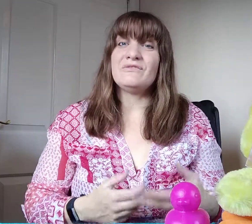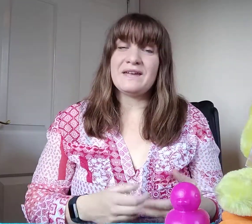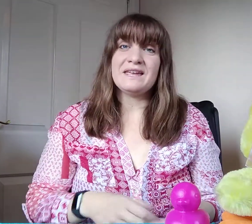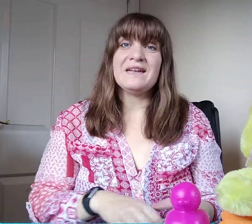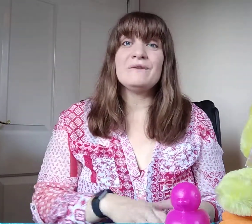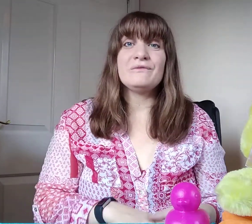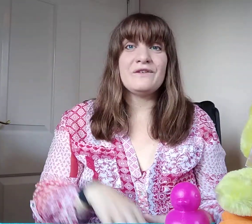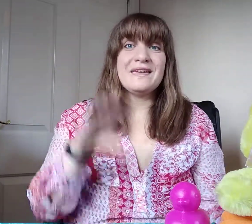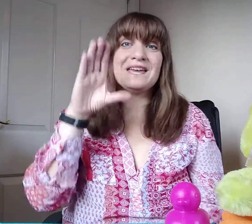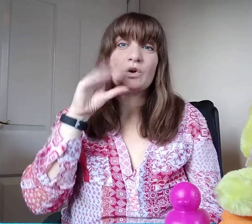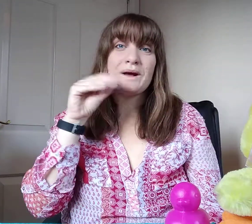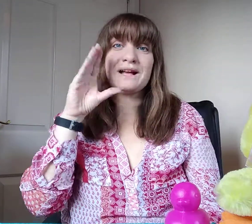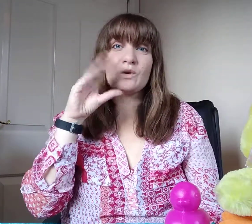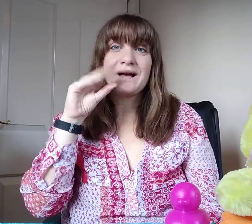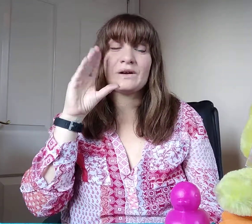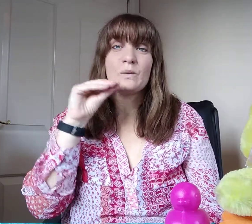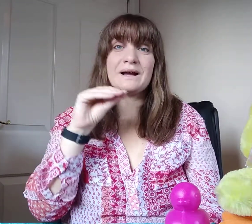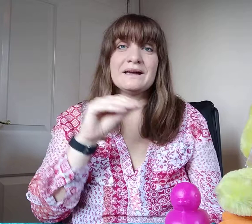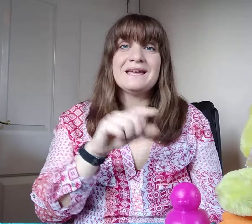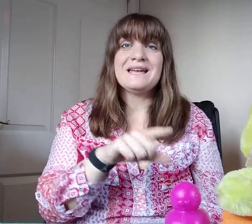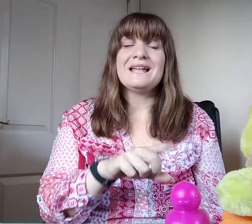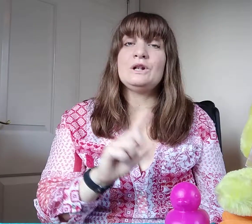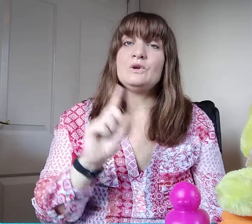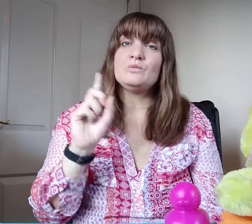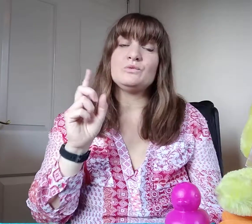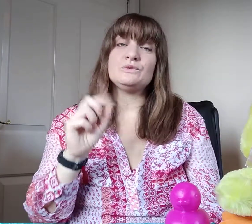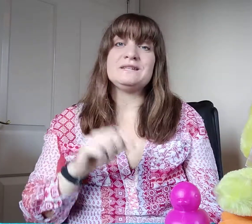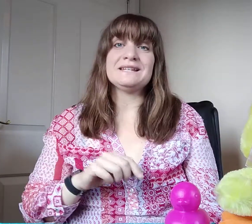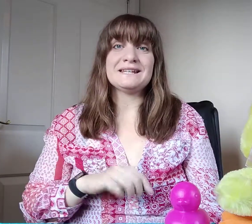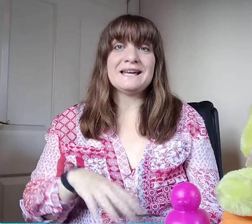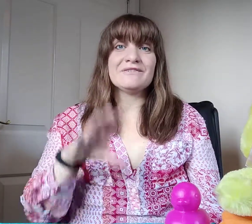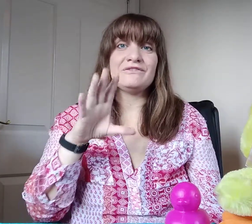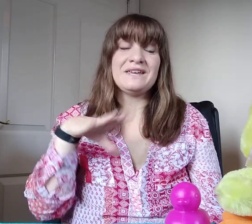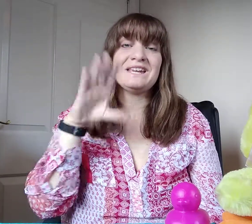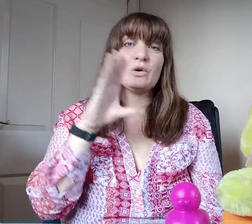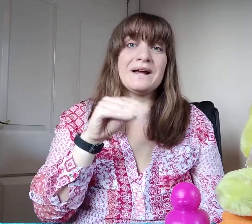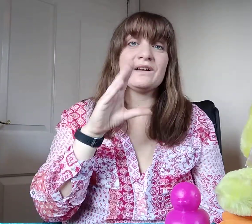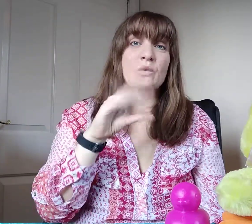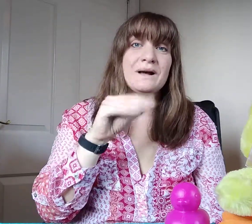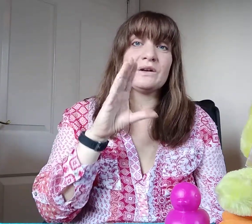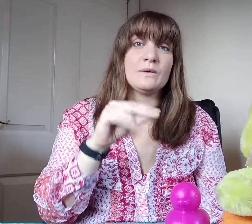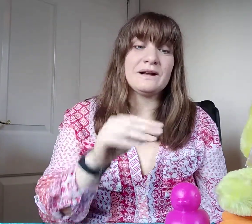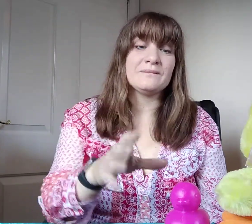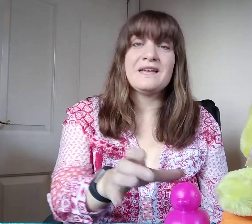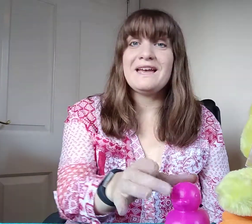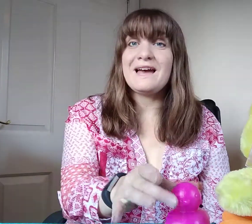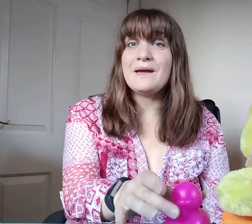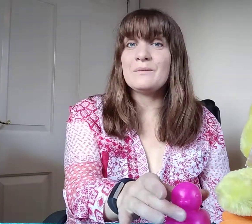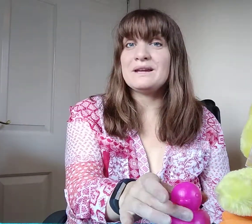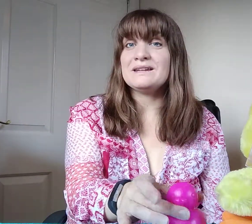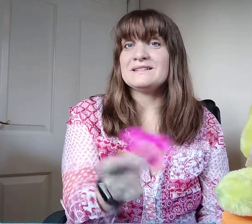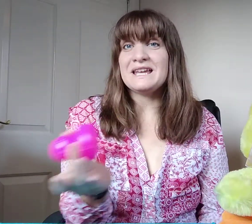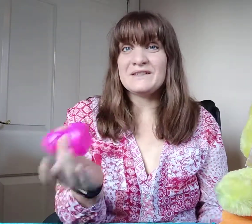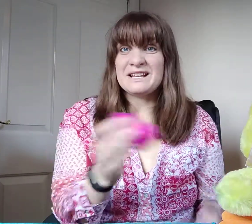fait, coin, coin, coin. Le petit canard fait, coin, coin, coin. And then we take the last